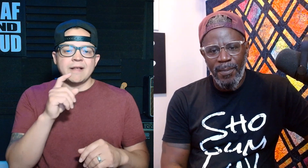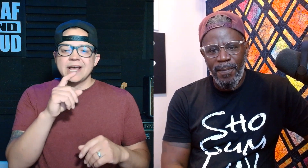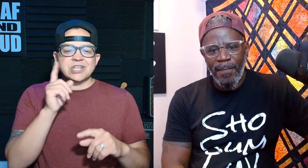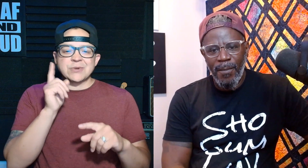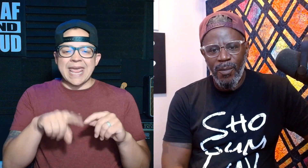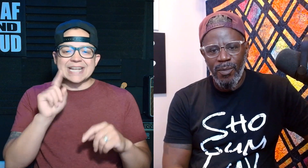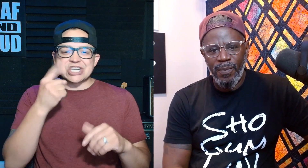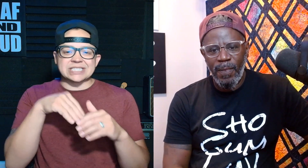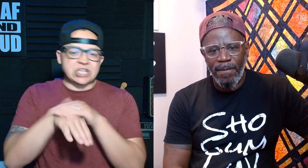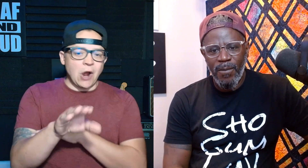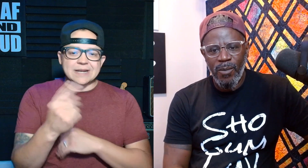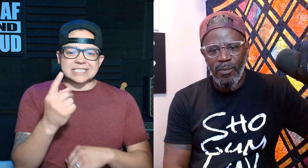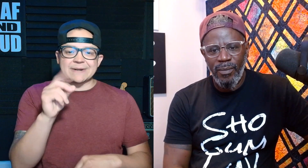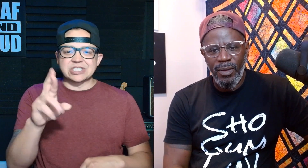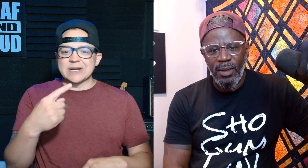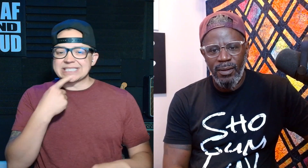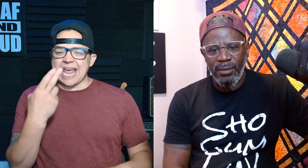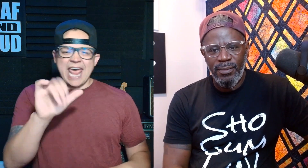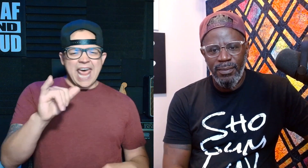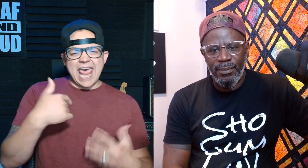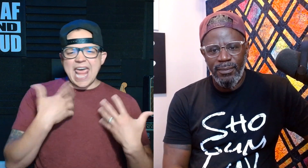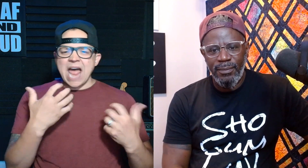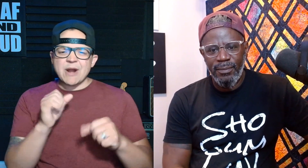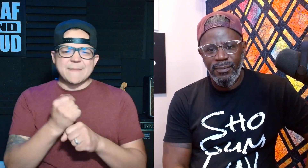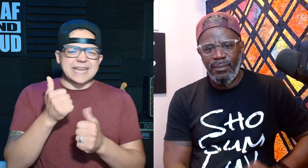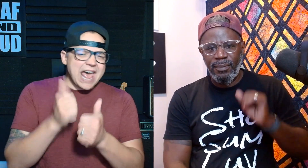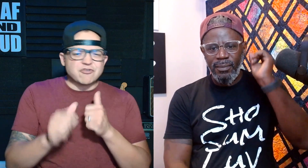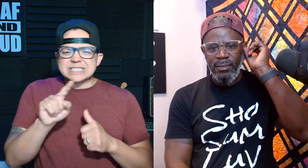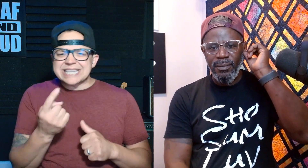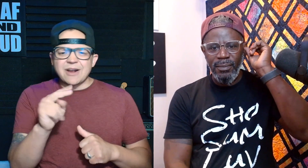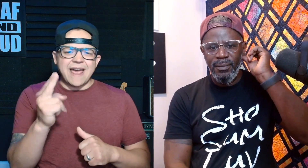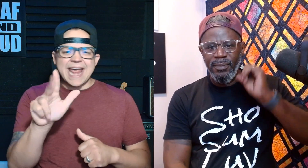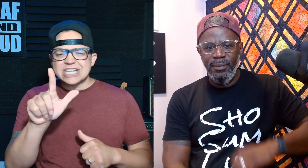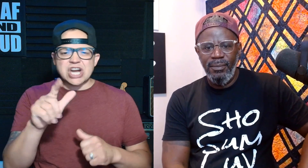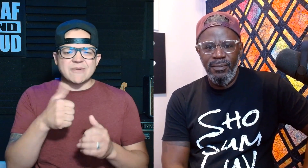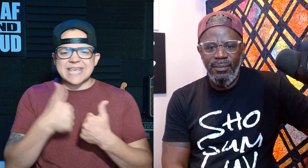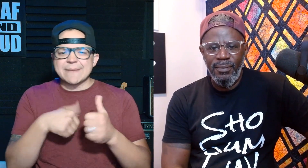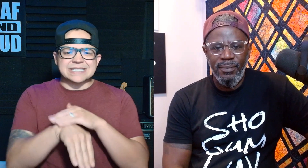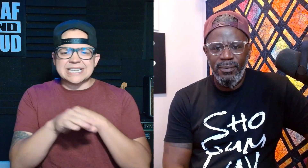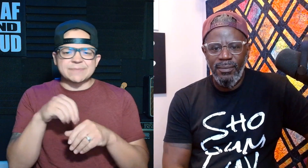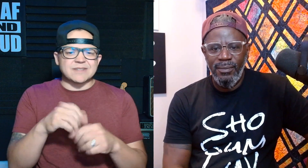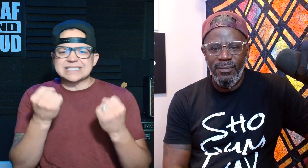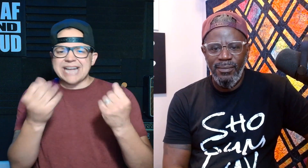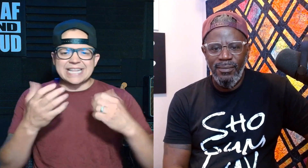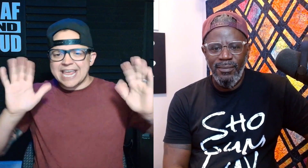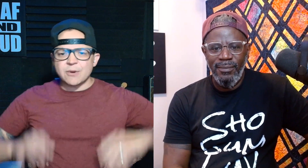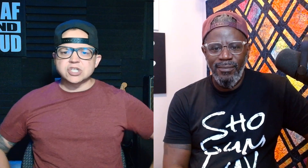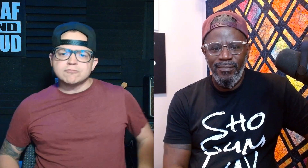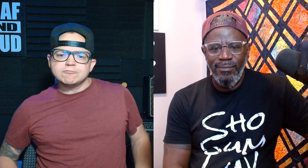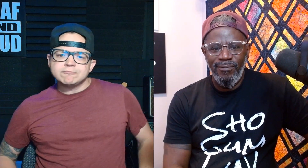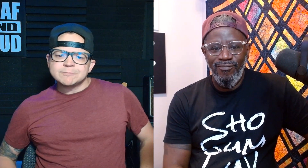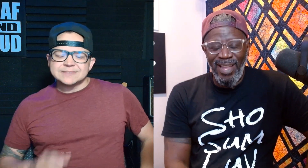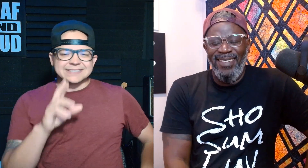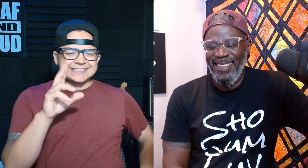small. You can't just go into somebody's door and say, hey, I want to make every single NHL game accessible in sign